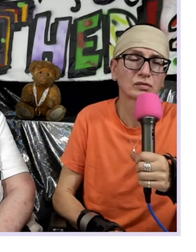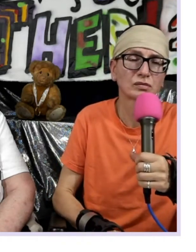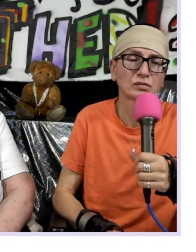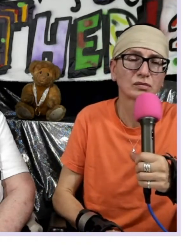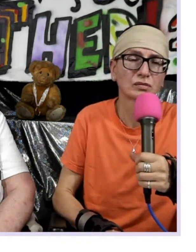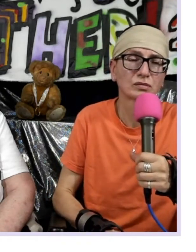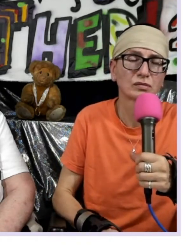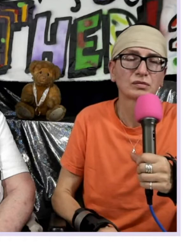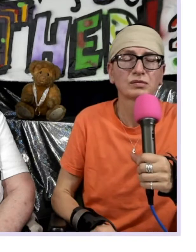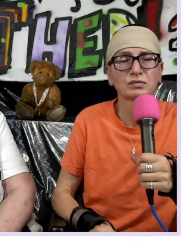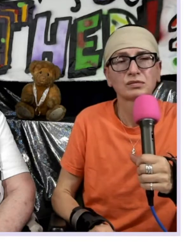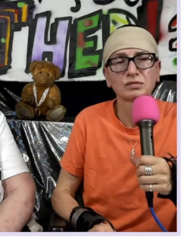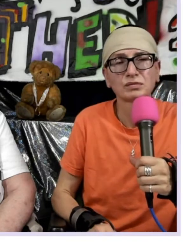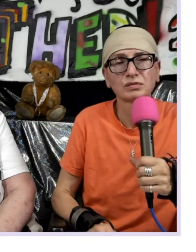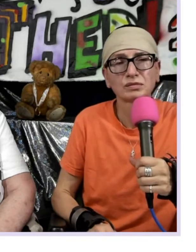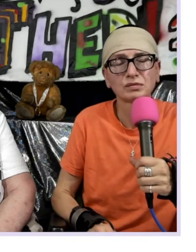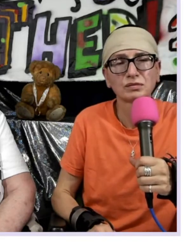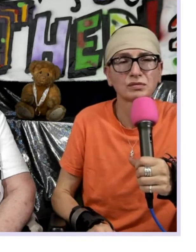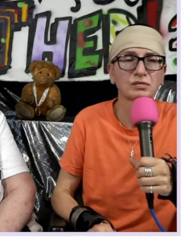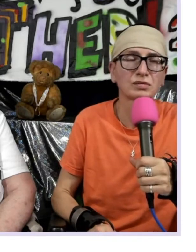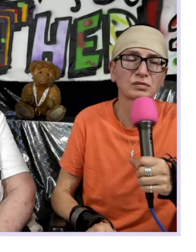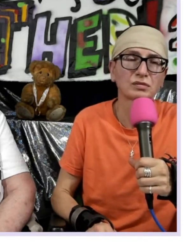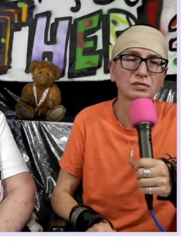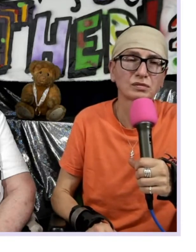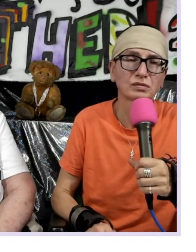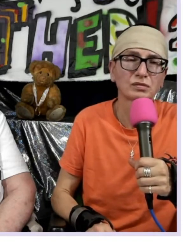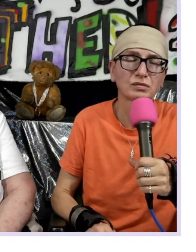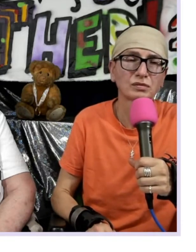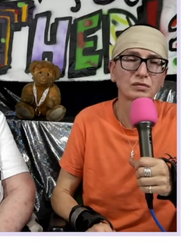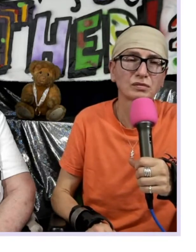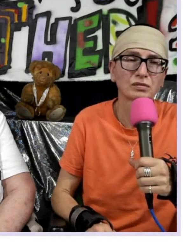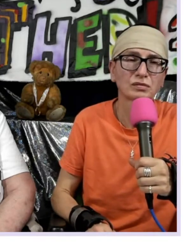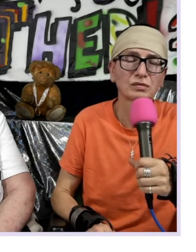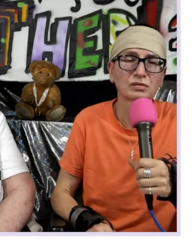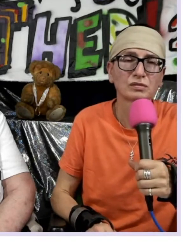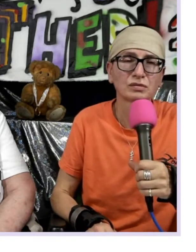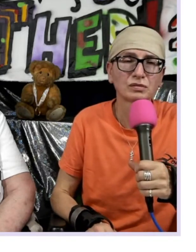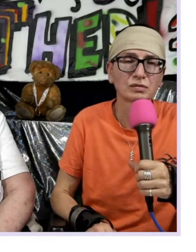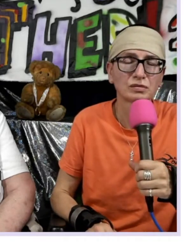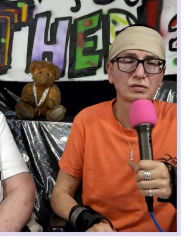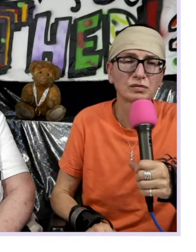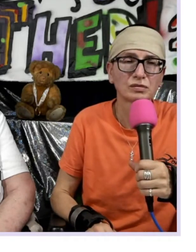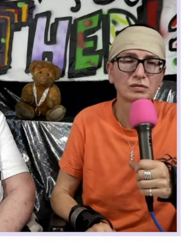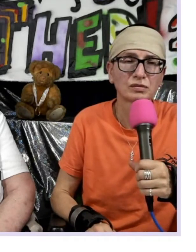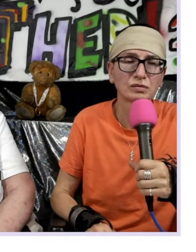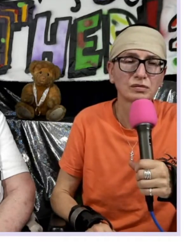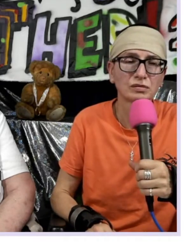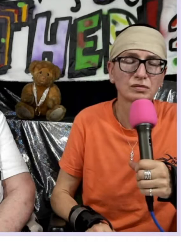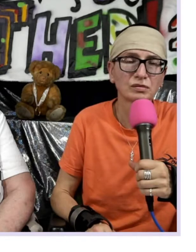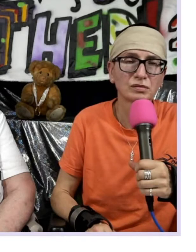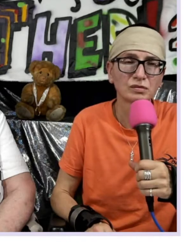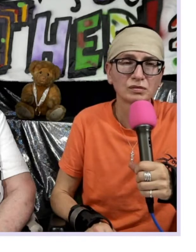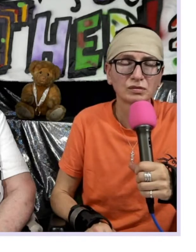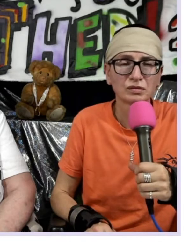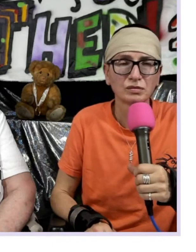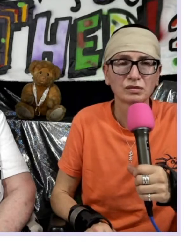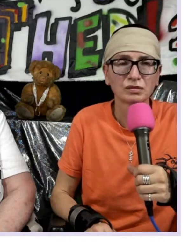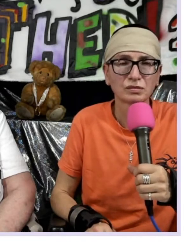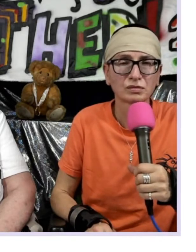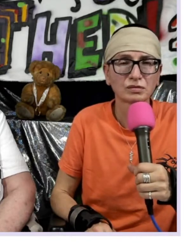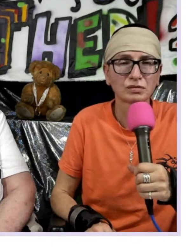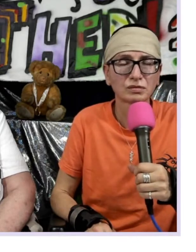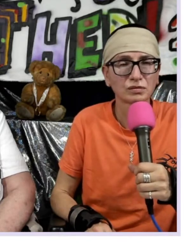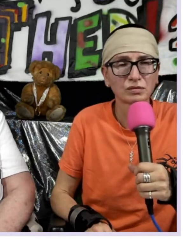you know, to kind of enroll and all those types of things, you know, pick up all your stuff. You know, having the app in